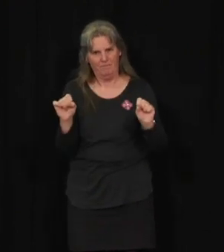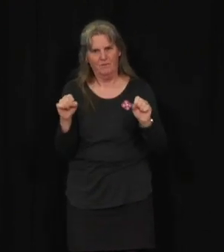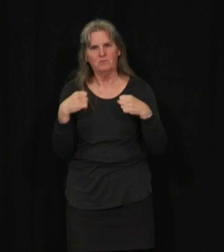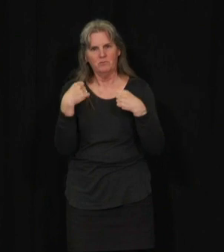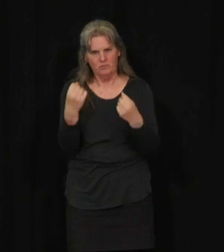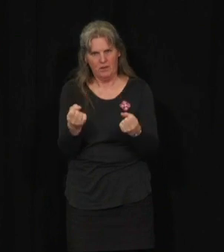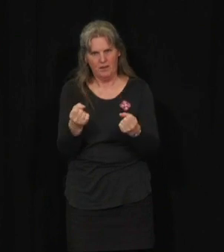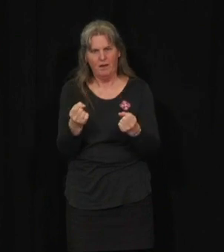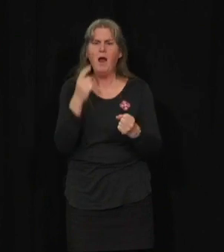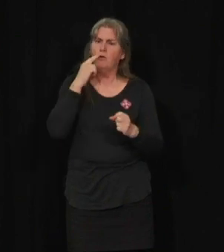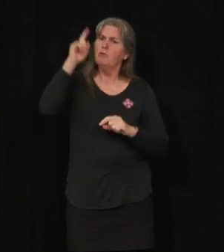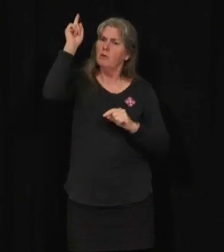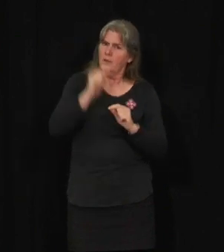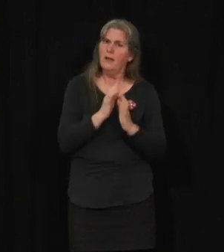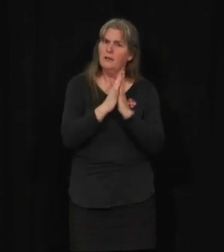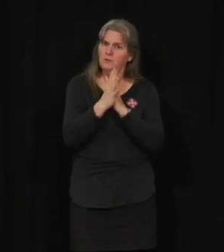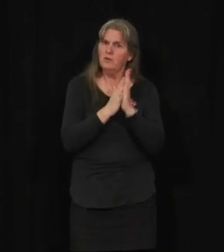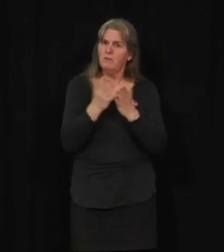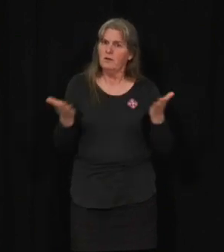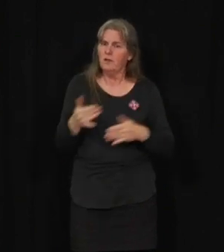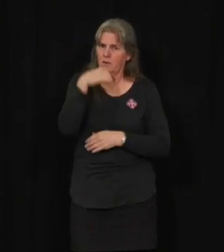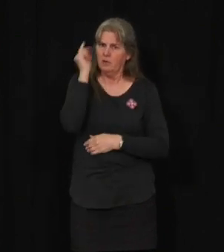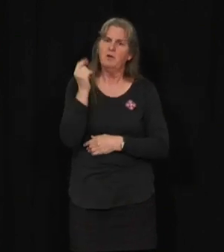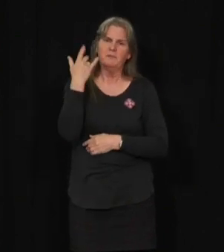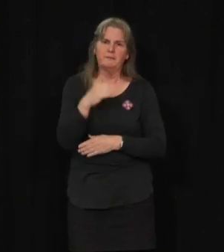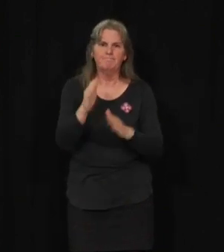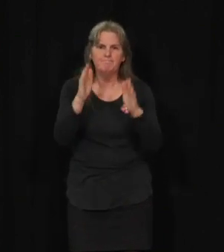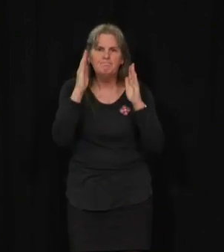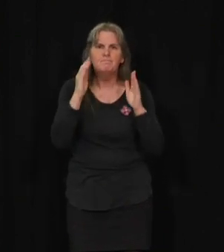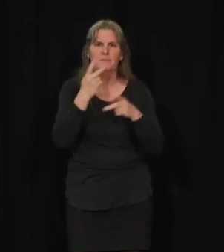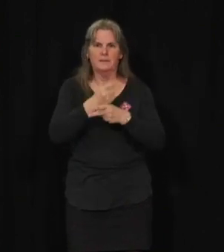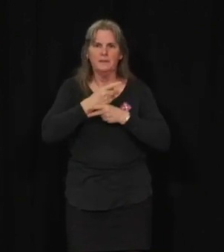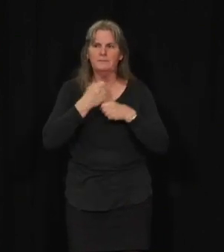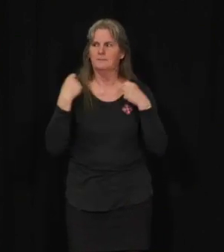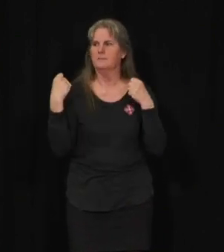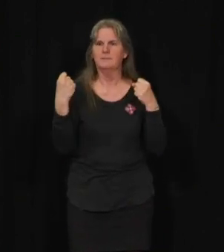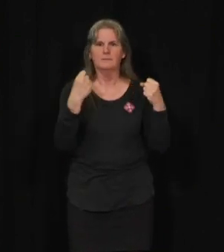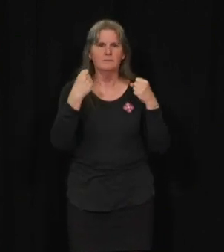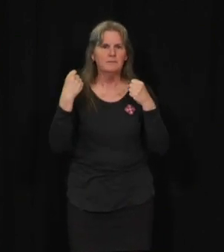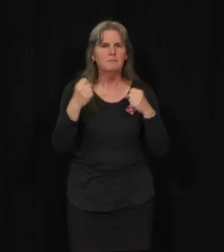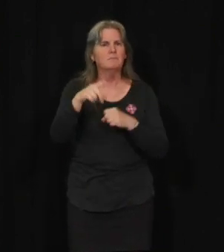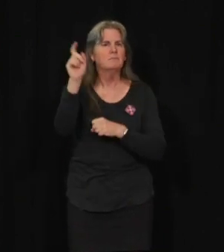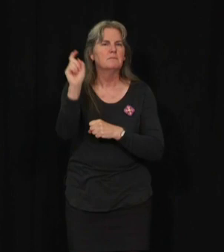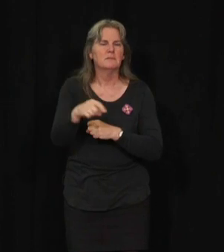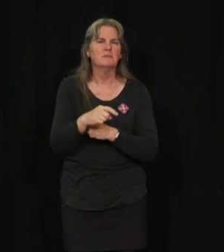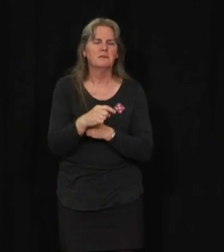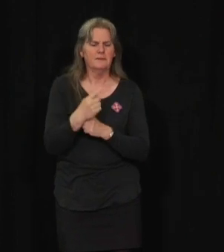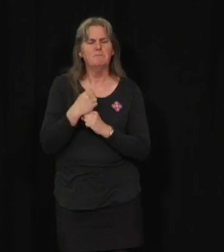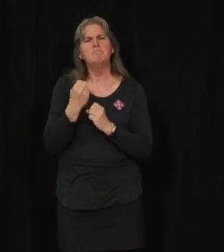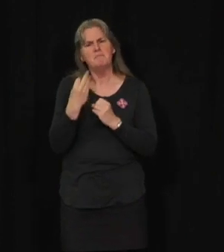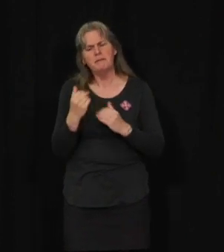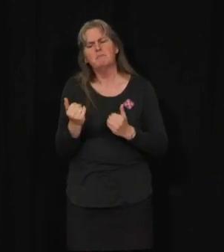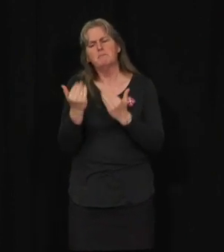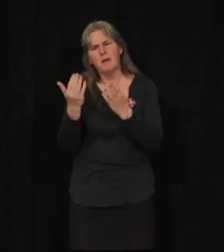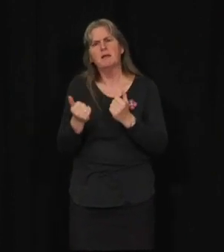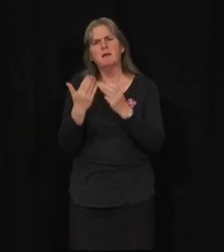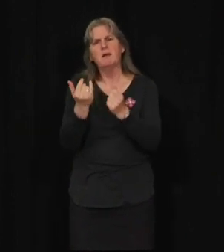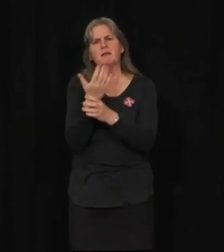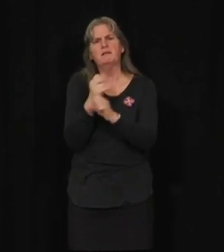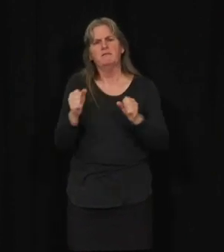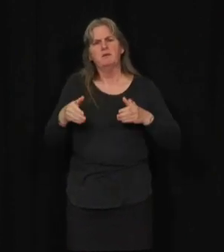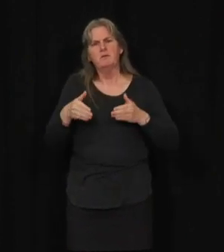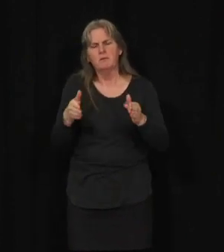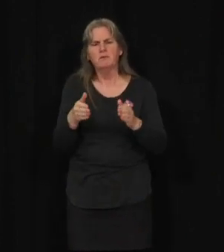we're experiencing now. Within the report are many recommendations on how to make our roads safer, whether these are